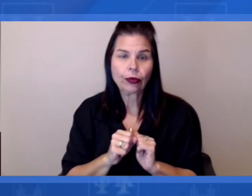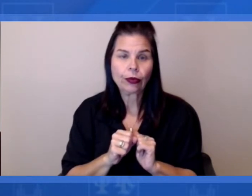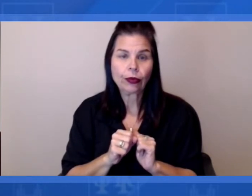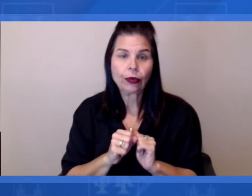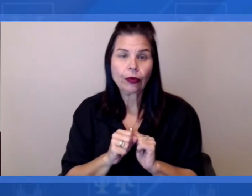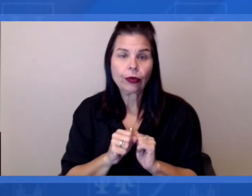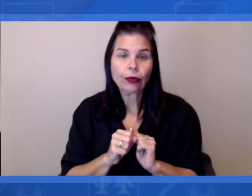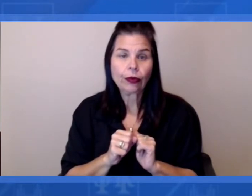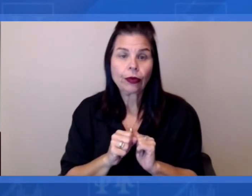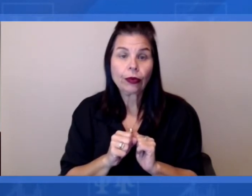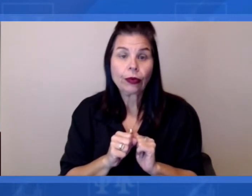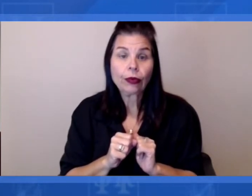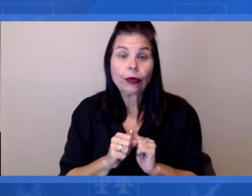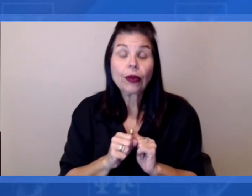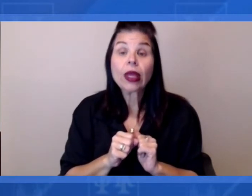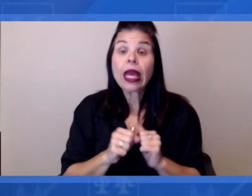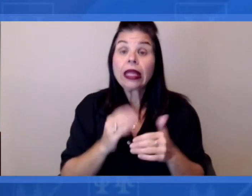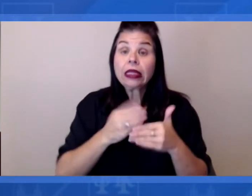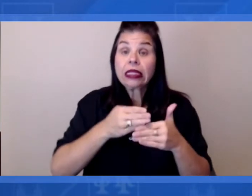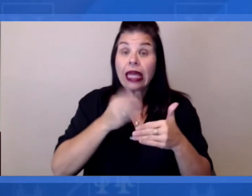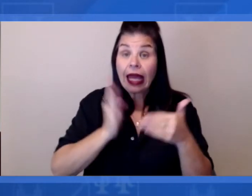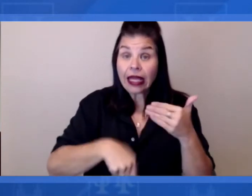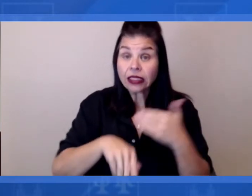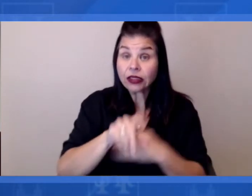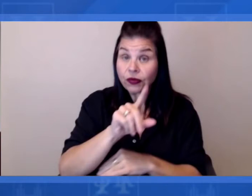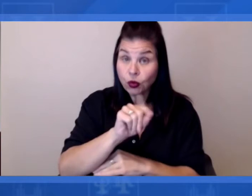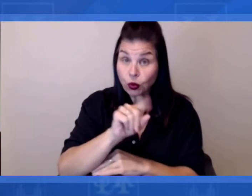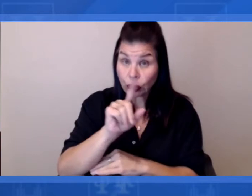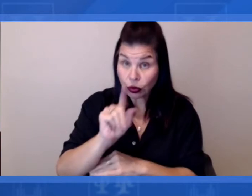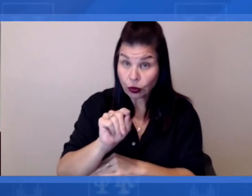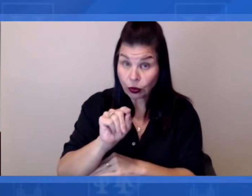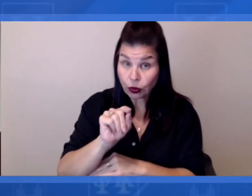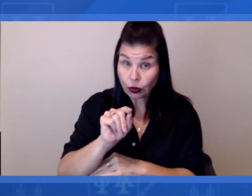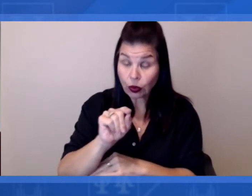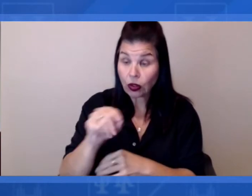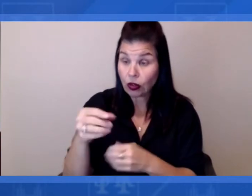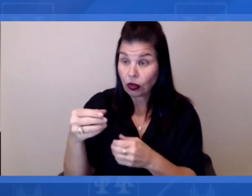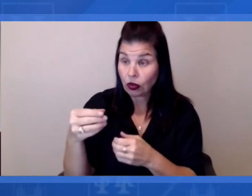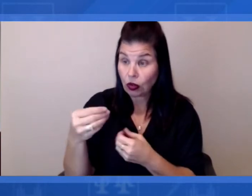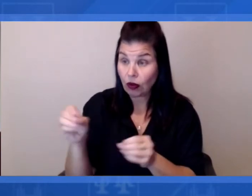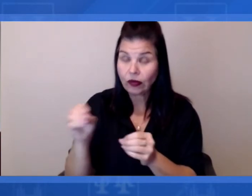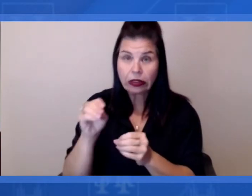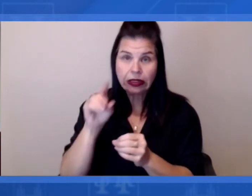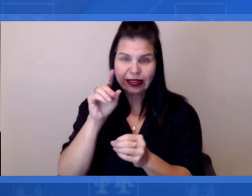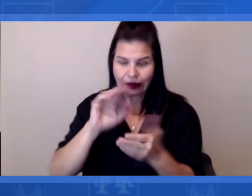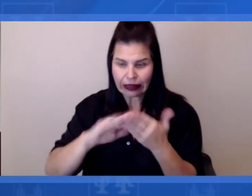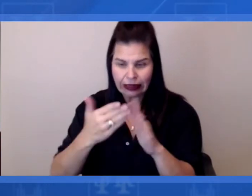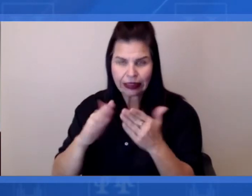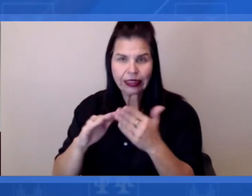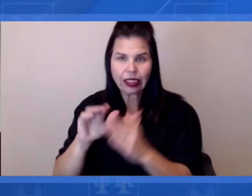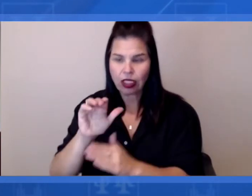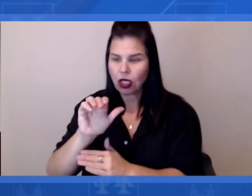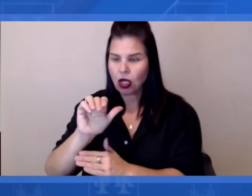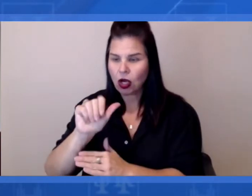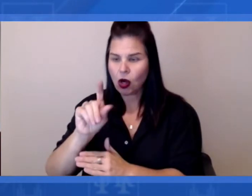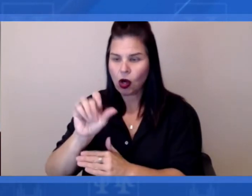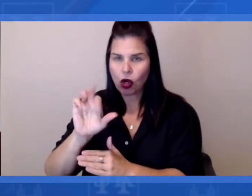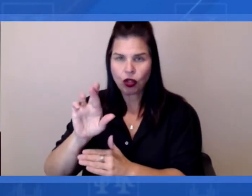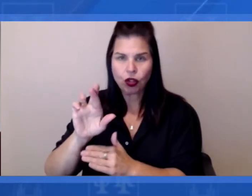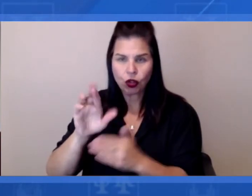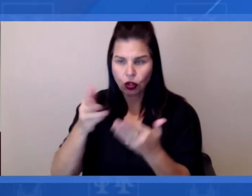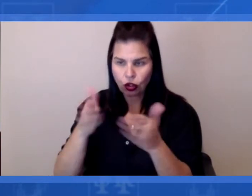At the end of 2020, the Office of the City Auditor General completed its